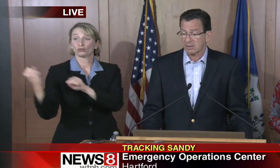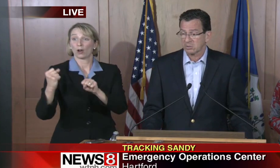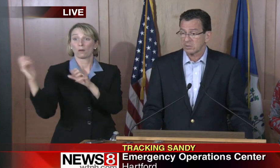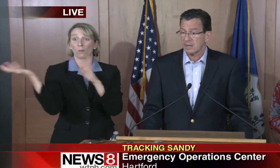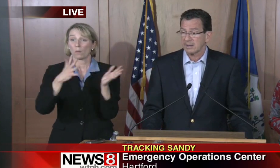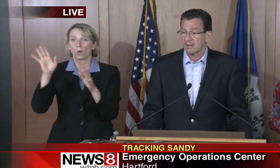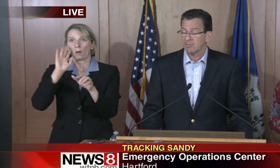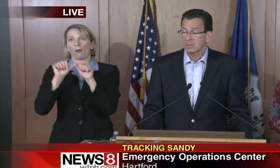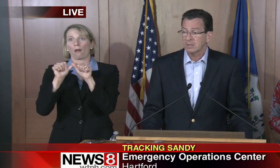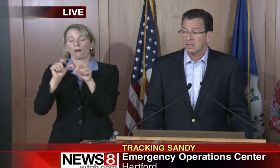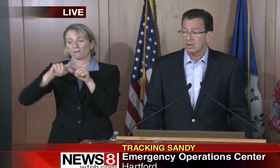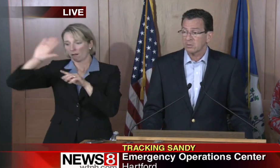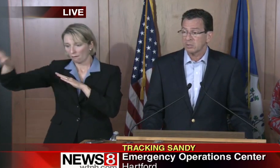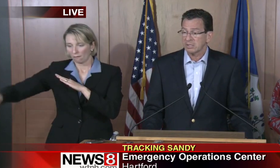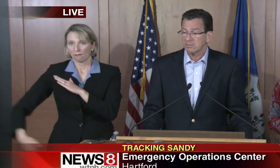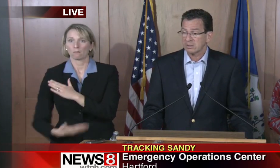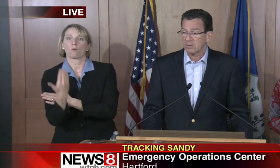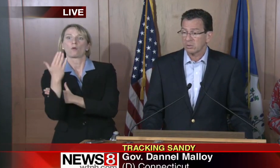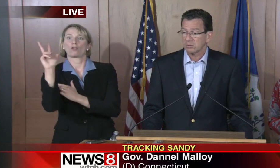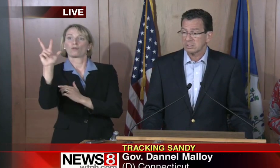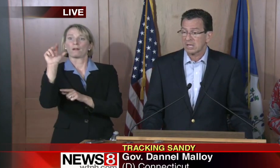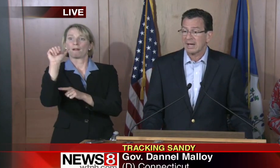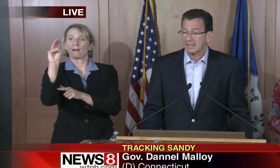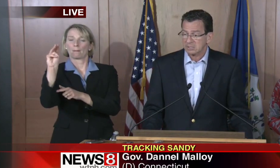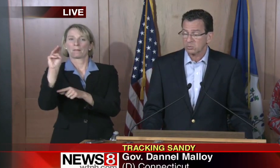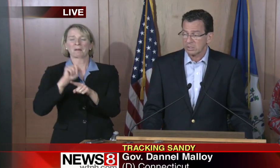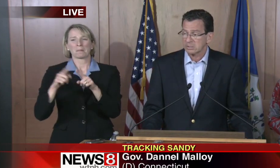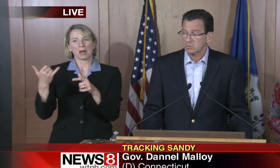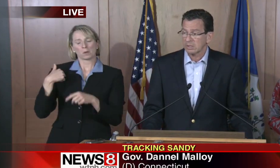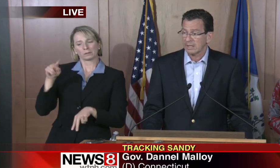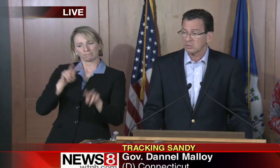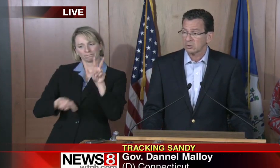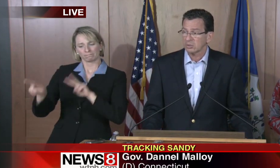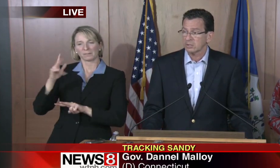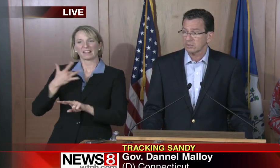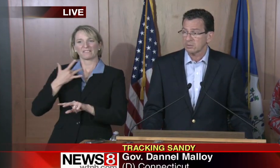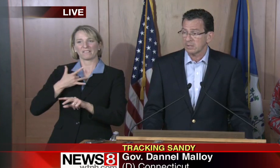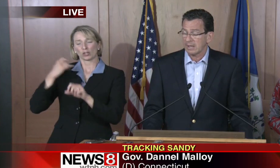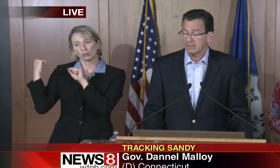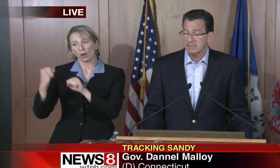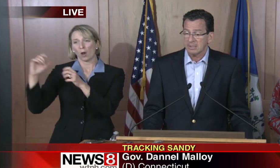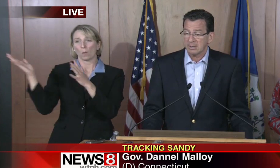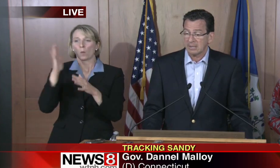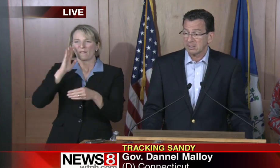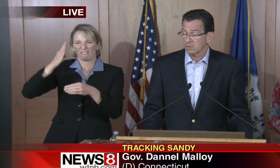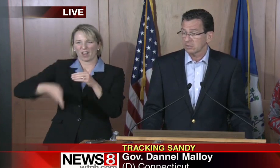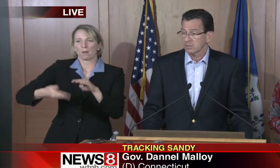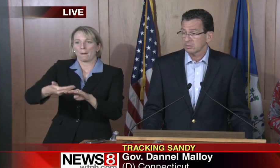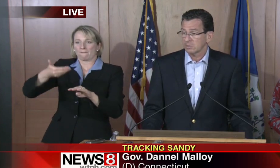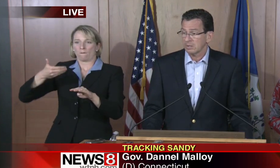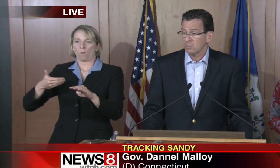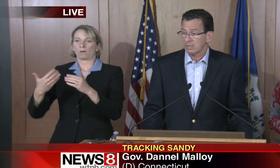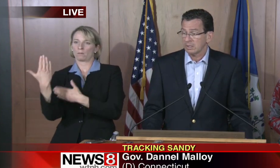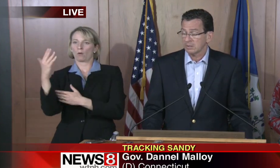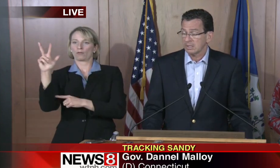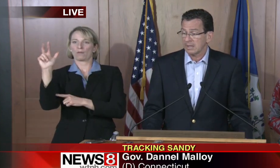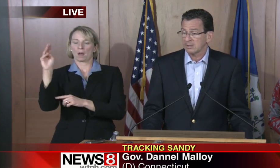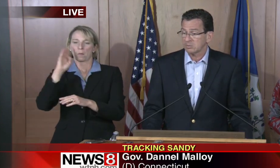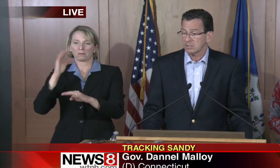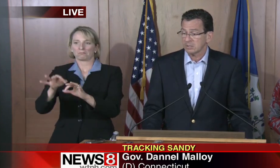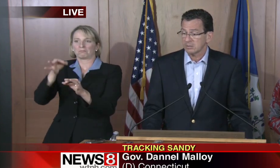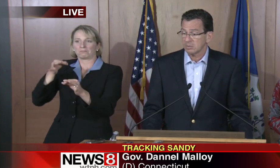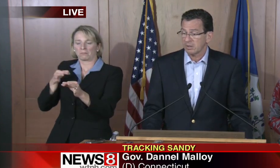till about 3 a.m. We believe these highest winds will end earlier than that, and the earlier